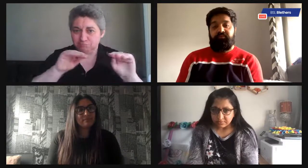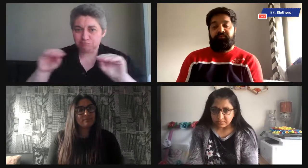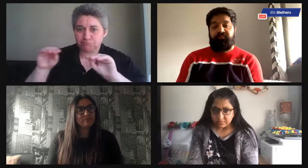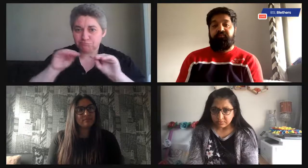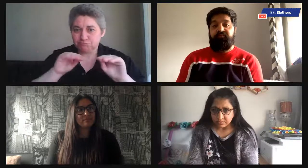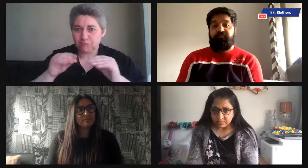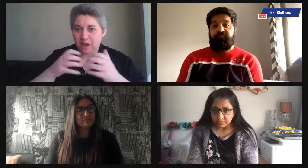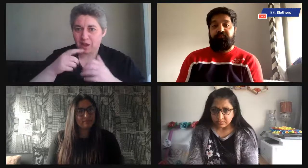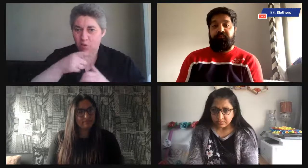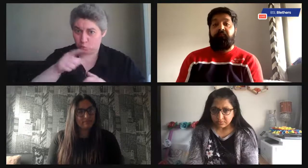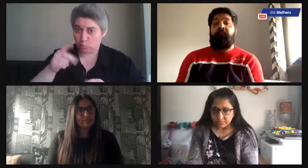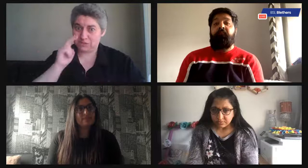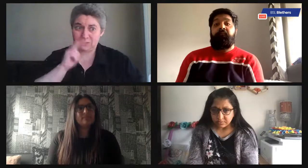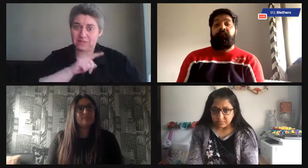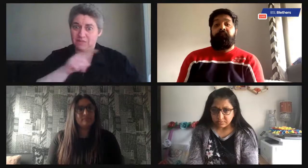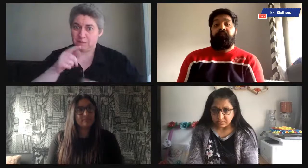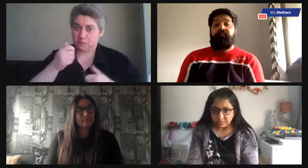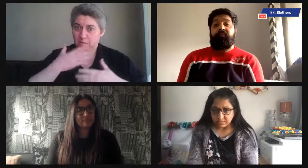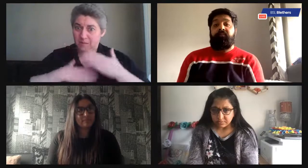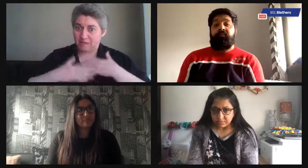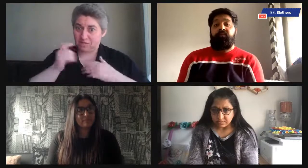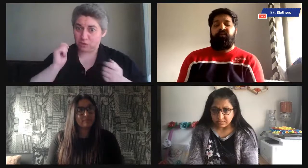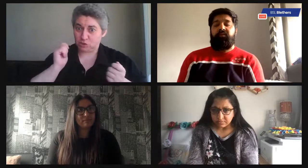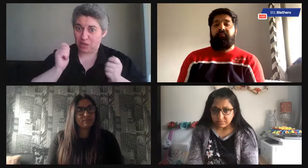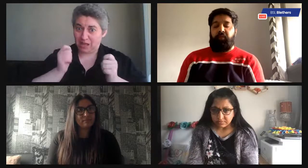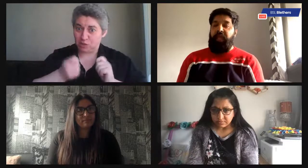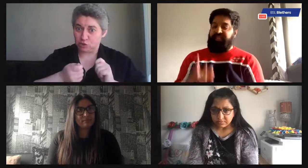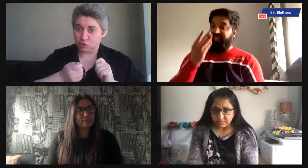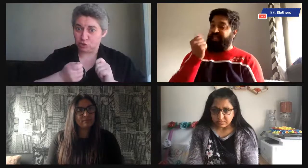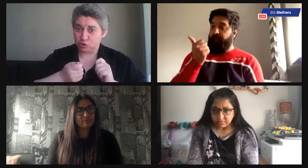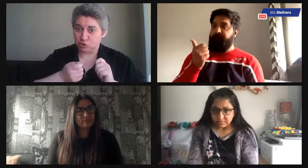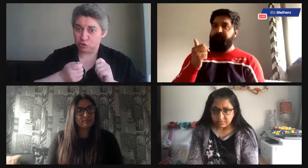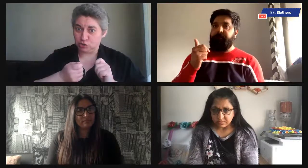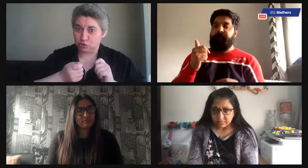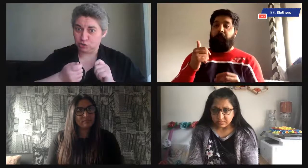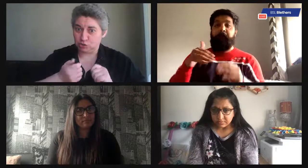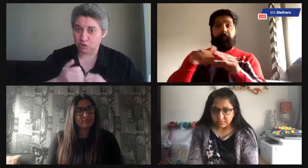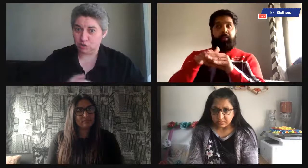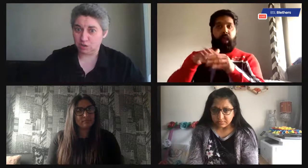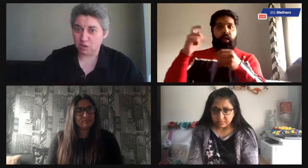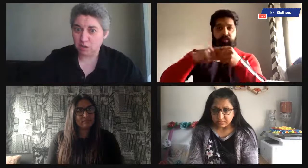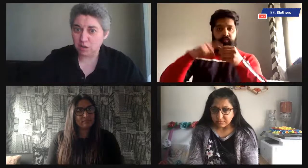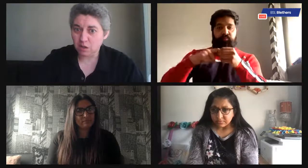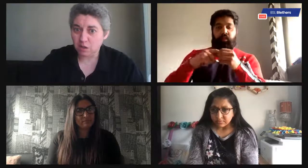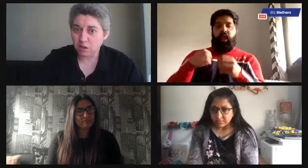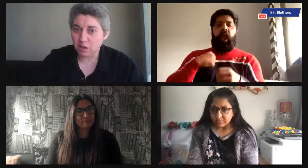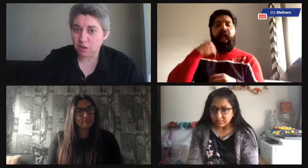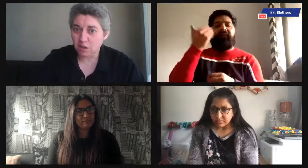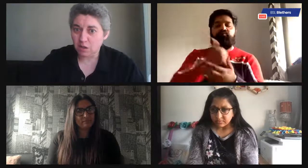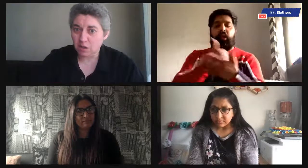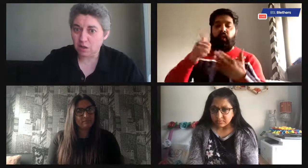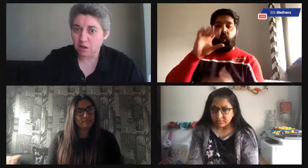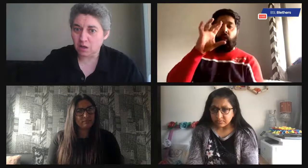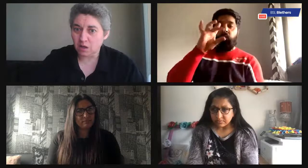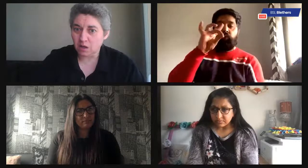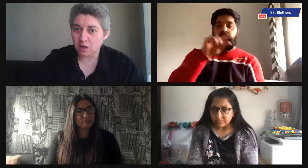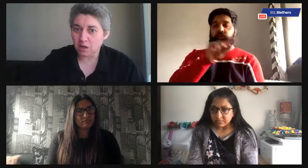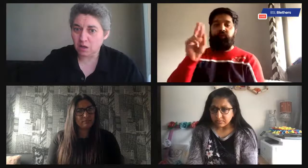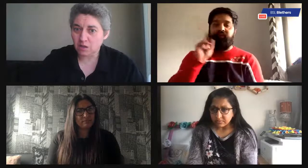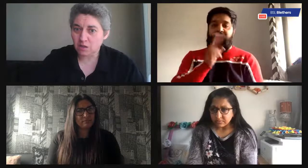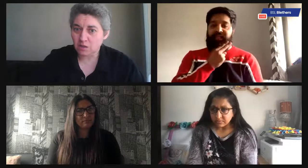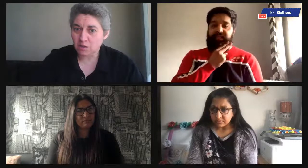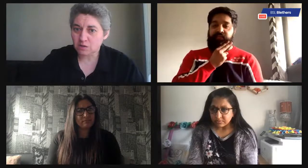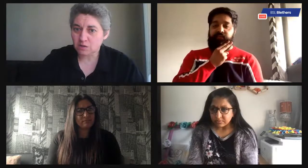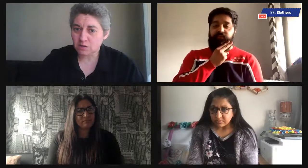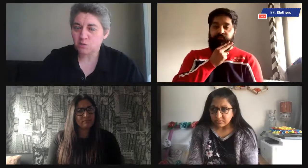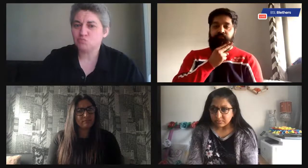So to see, your idea is you go and get the training and then you become a trainer of trainers and you change other deaf people.